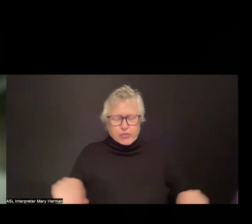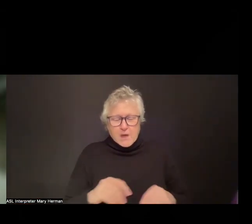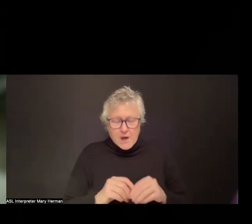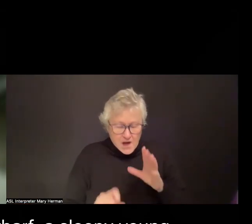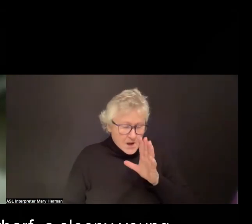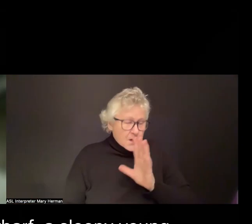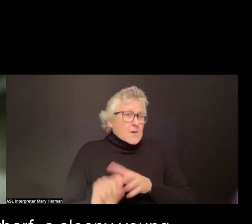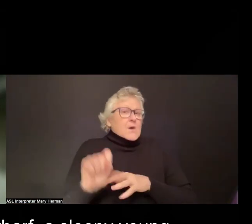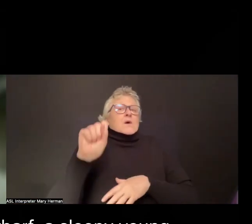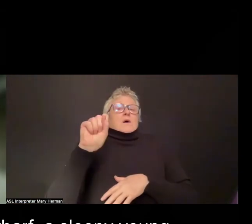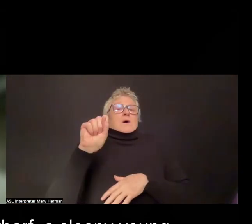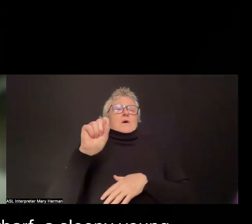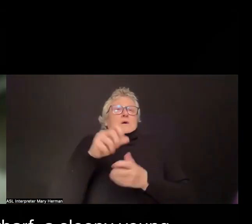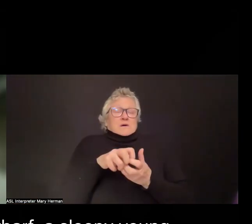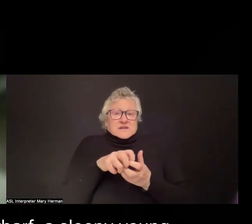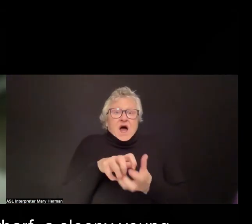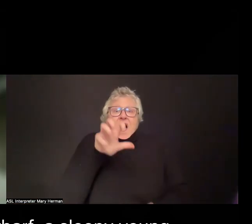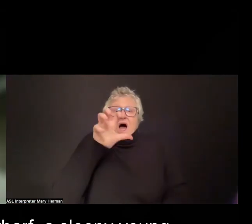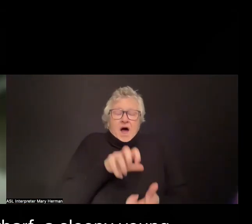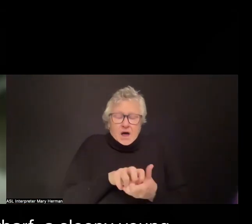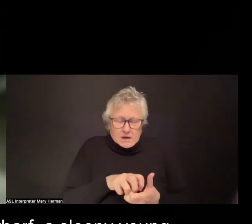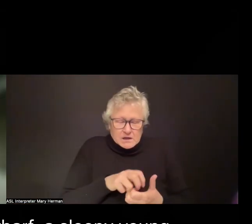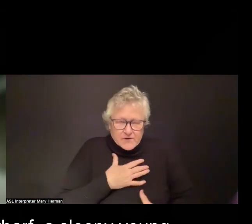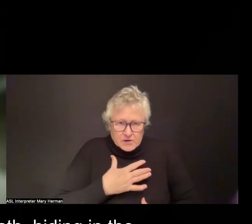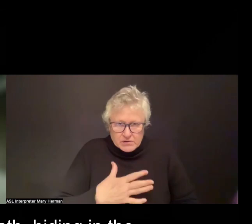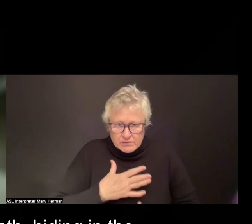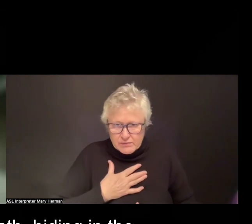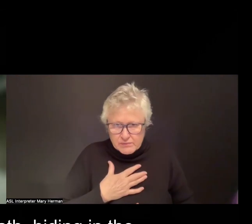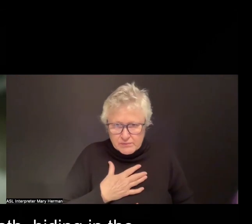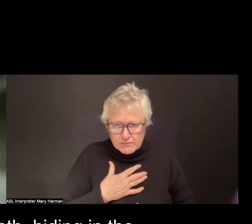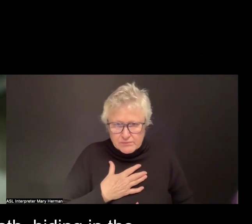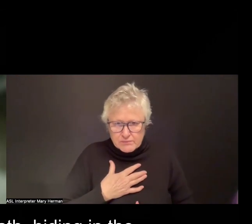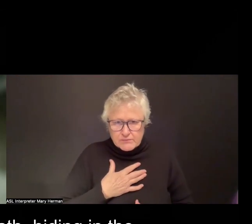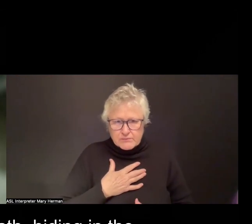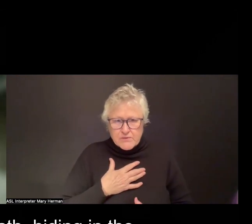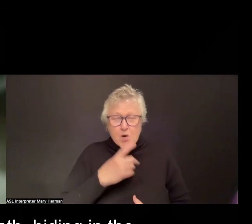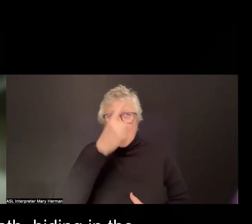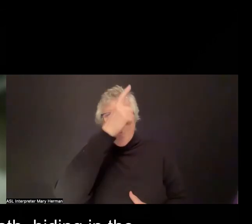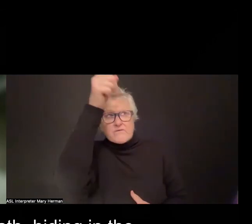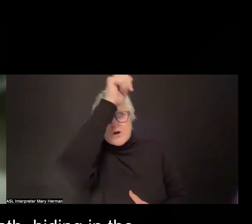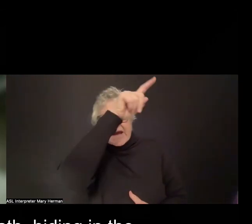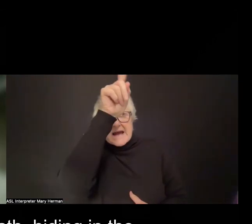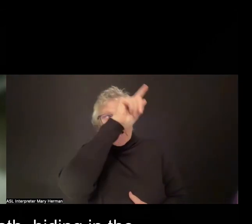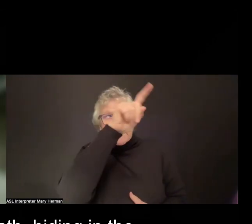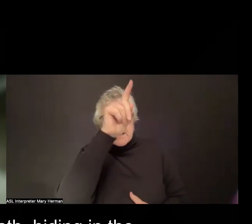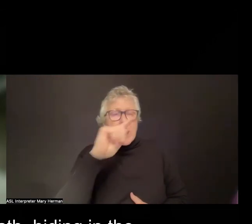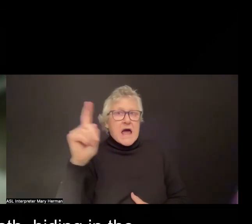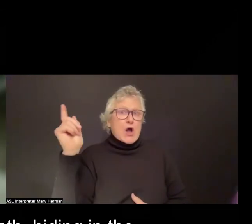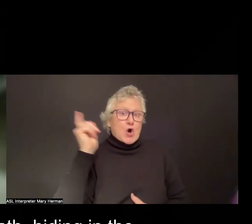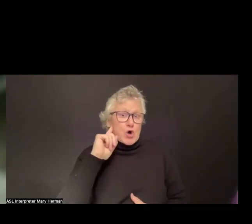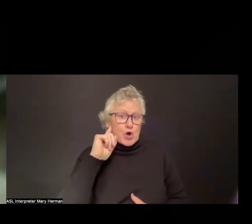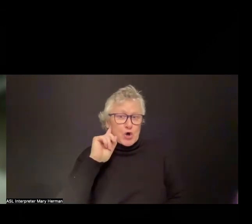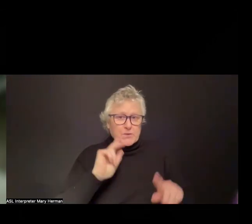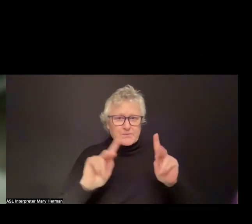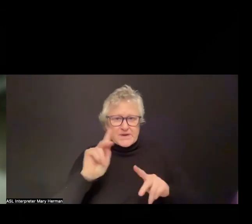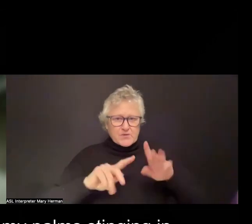air. Overhead on the wharf, a sleepy young sailor trudged past, and I clung to the piling underneath, hiding in the shadows, listening to his receding